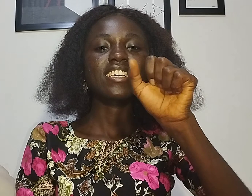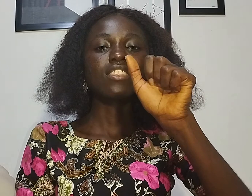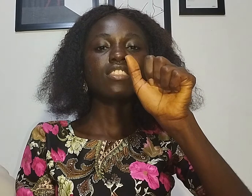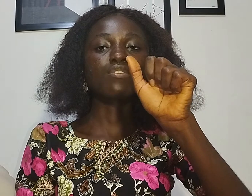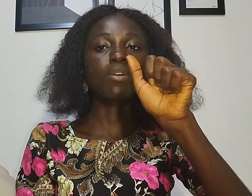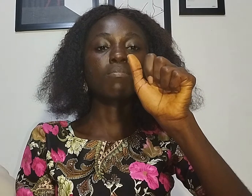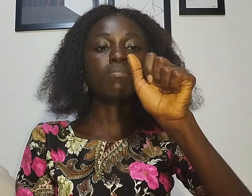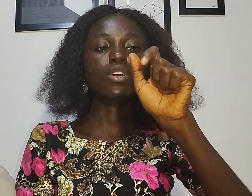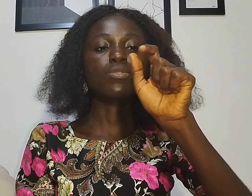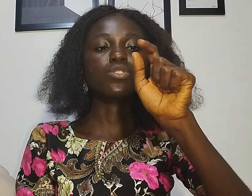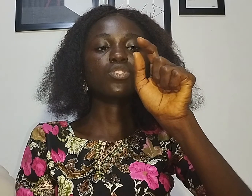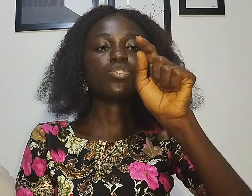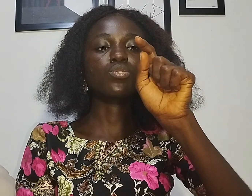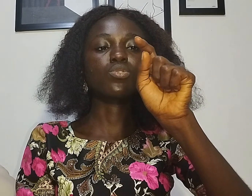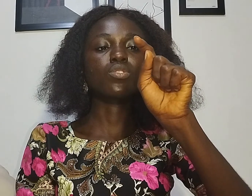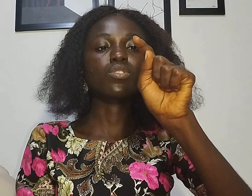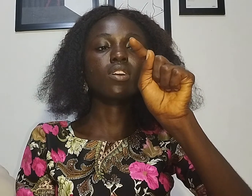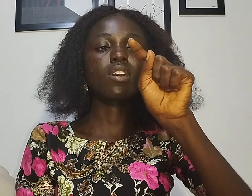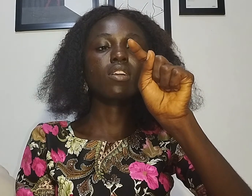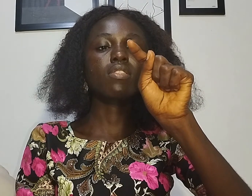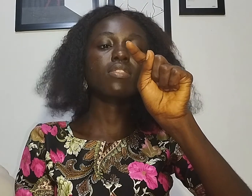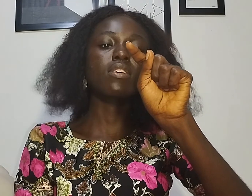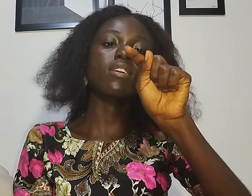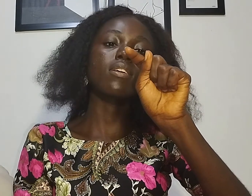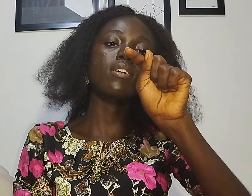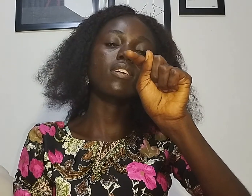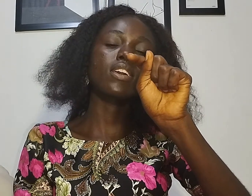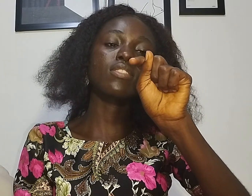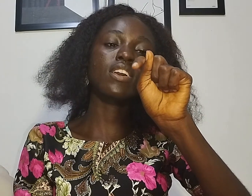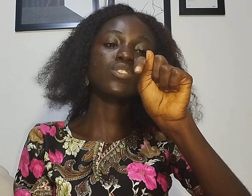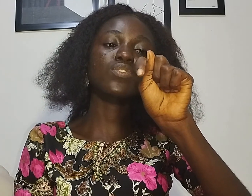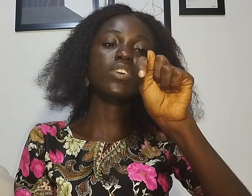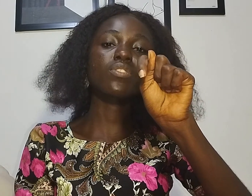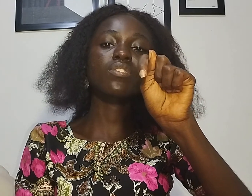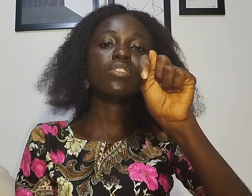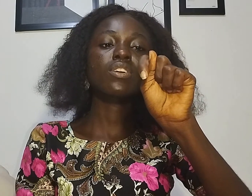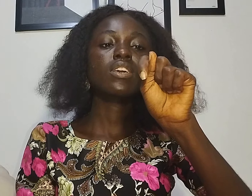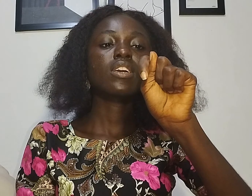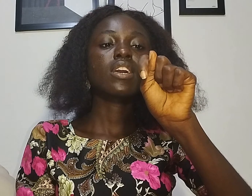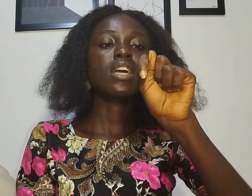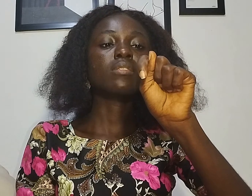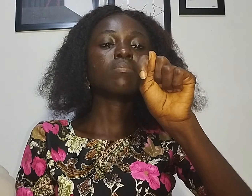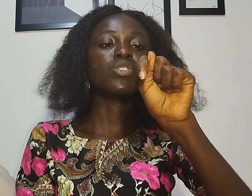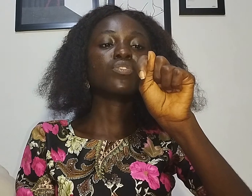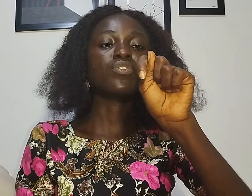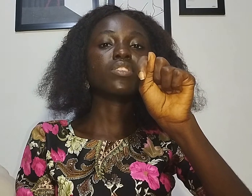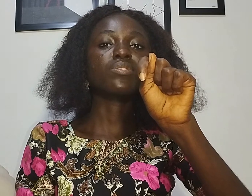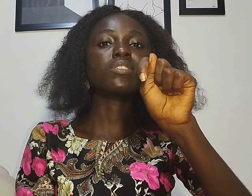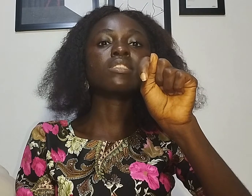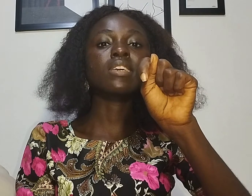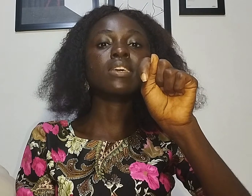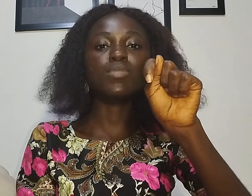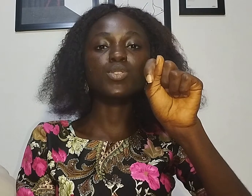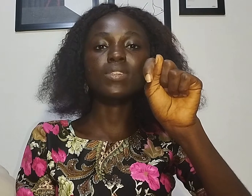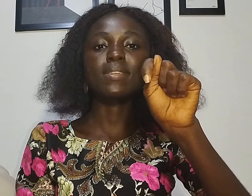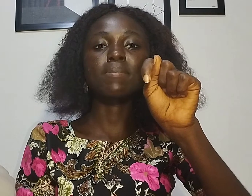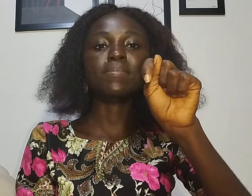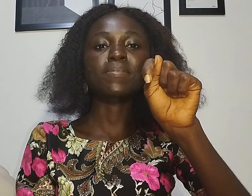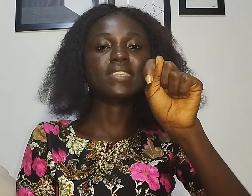The thumb goes into the index finger and the middle finger stays in between them.